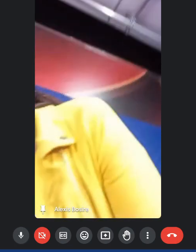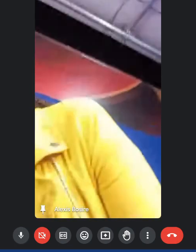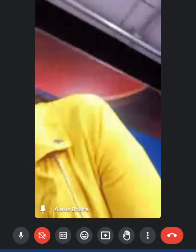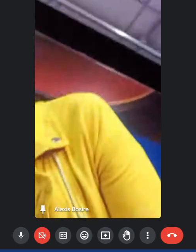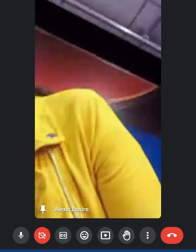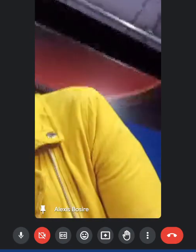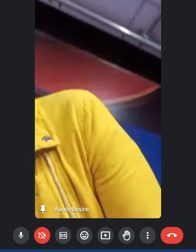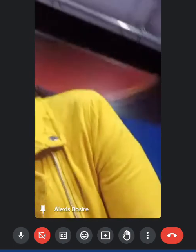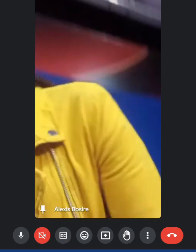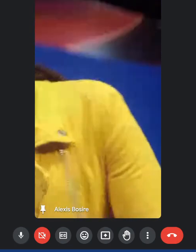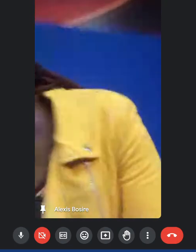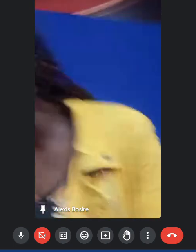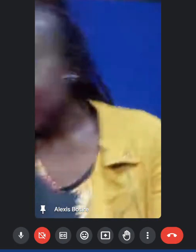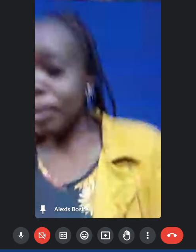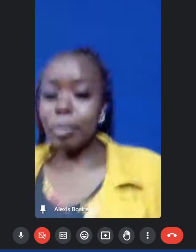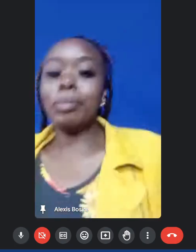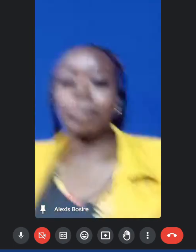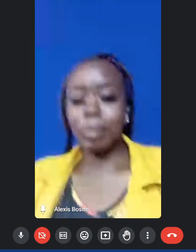Yes, please go ahead.